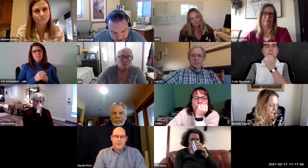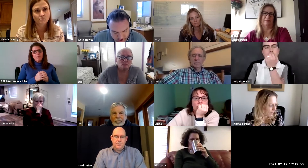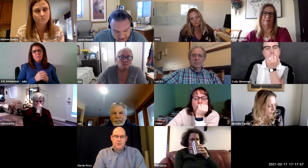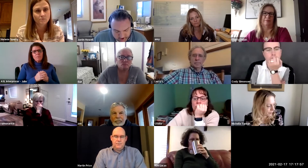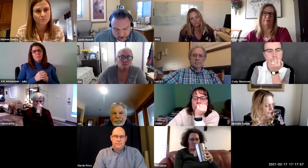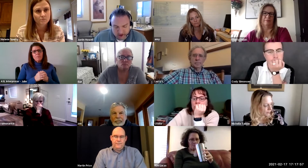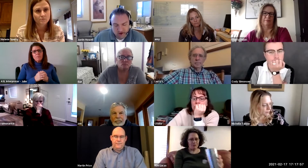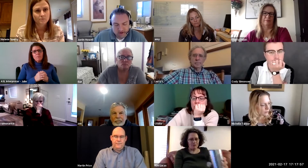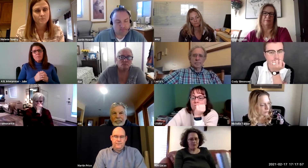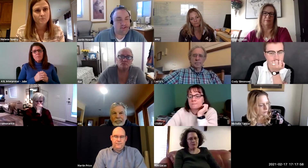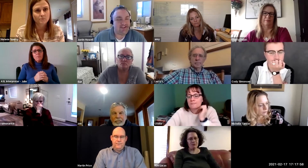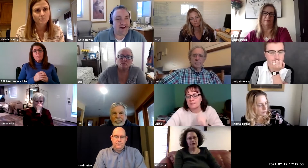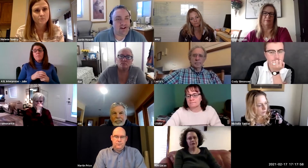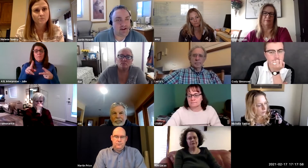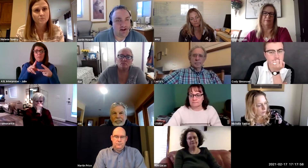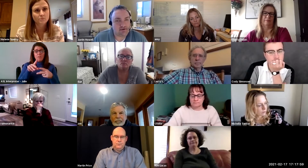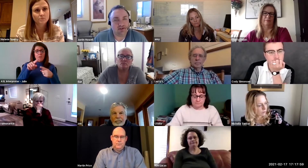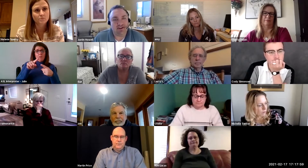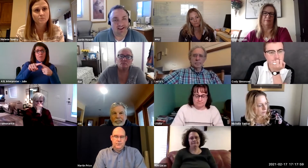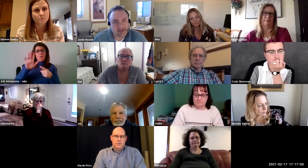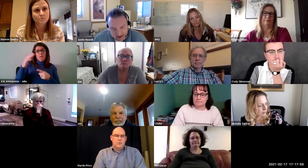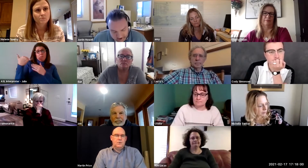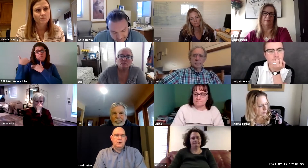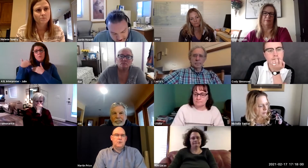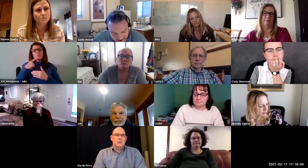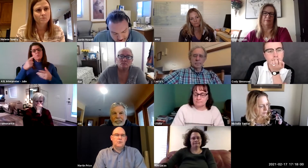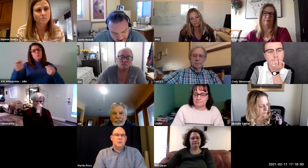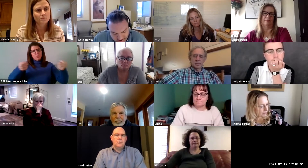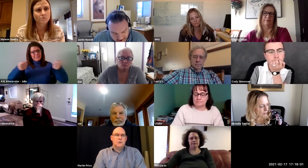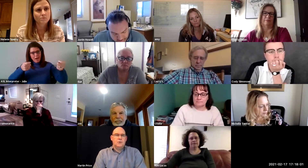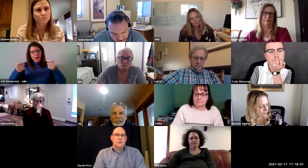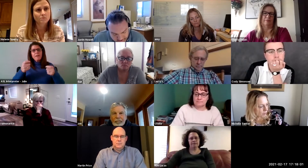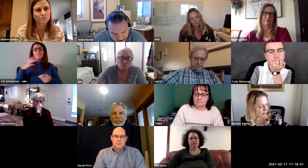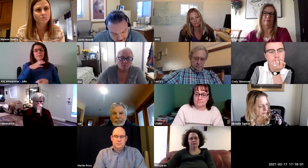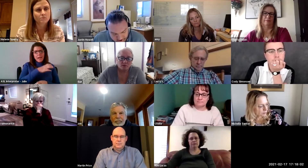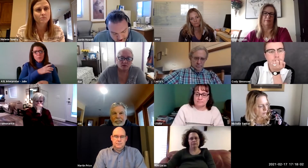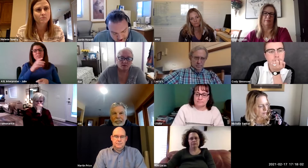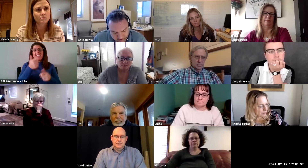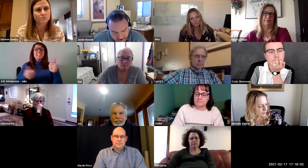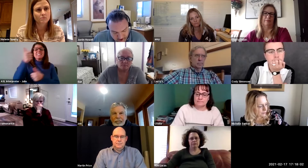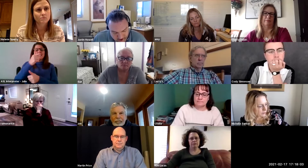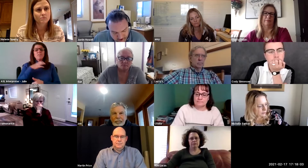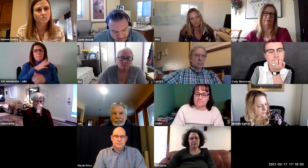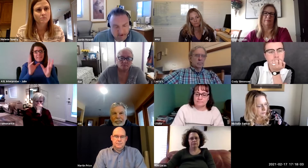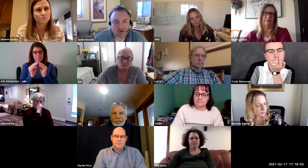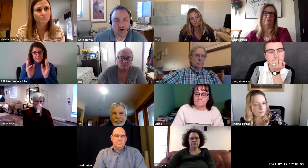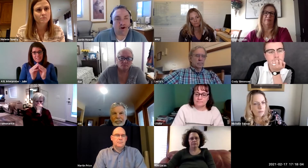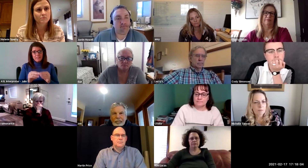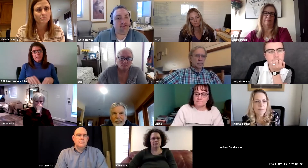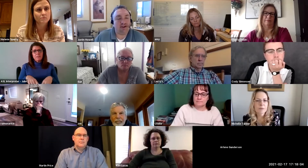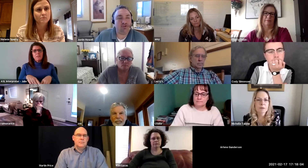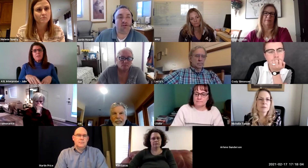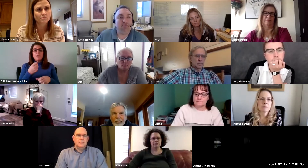the job of the chair is to preside at the council and executive committee meetings. We make sure